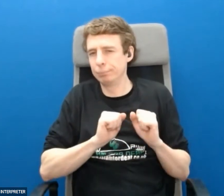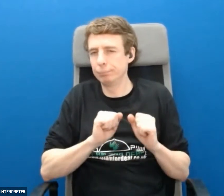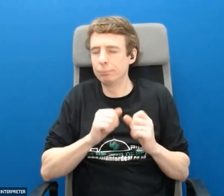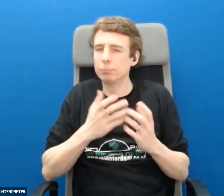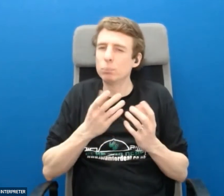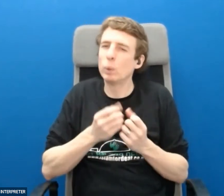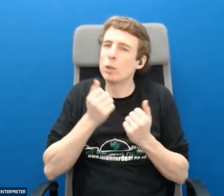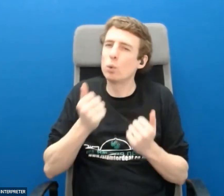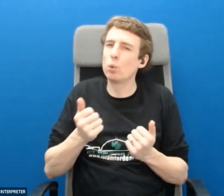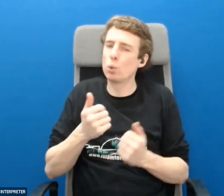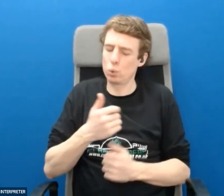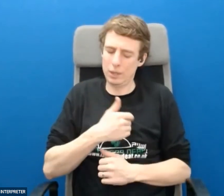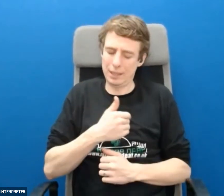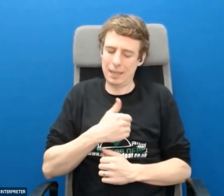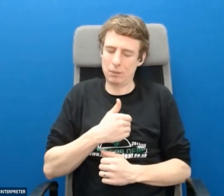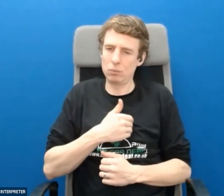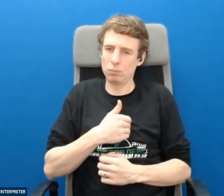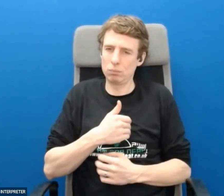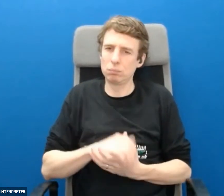And